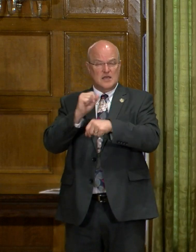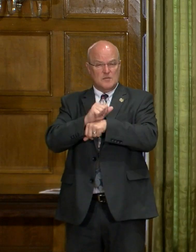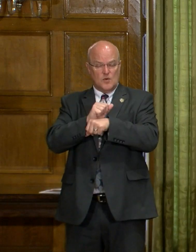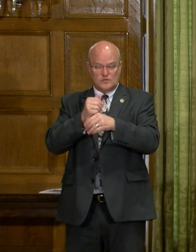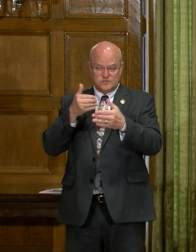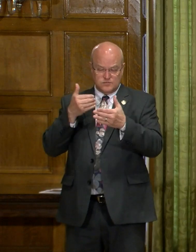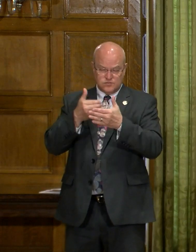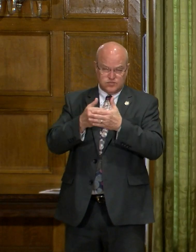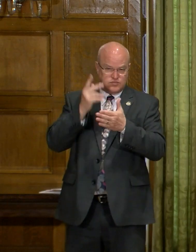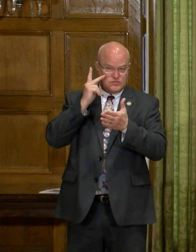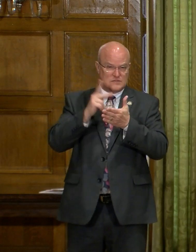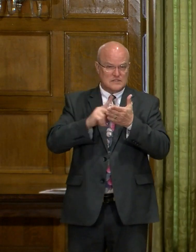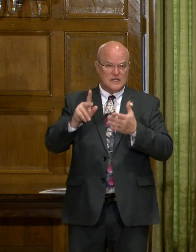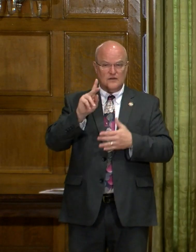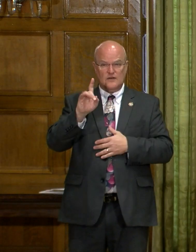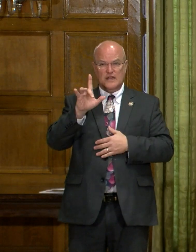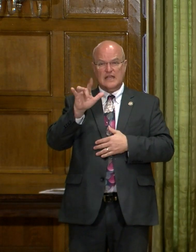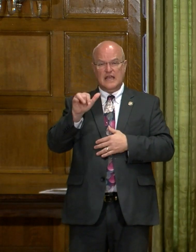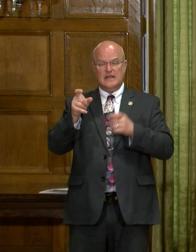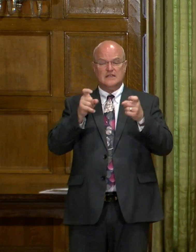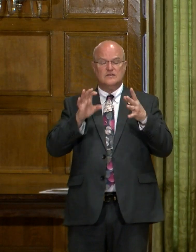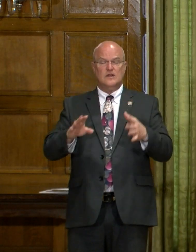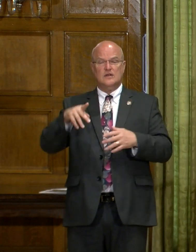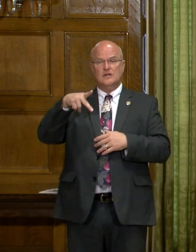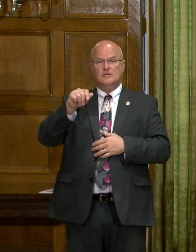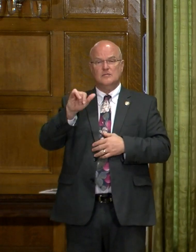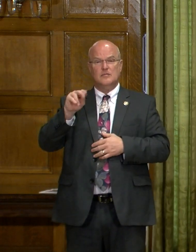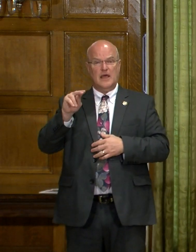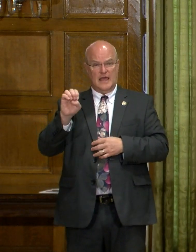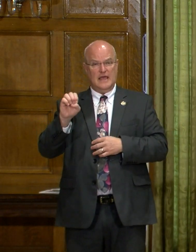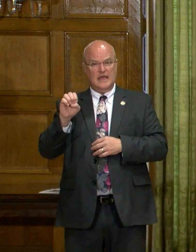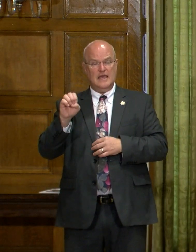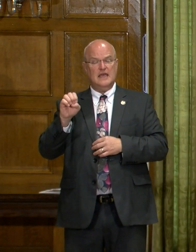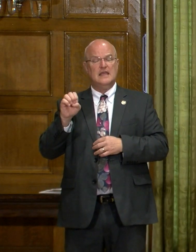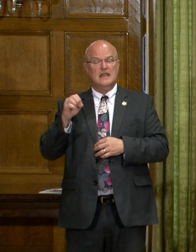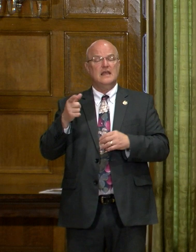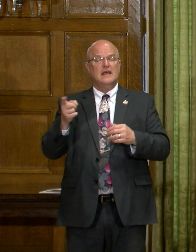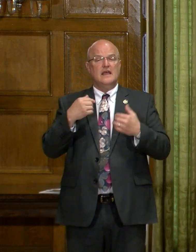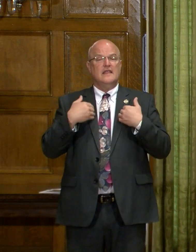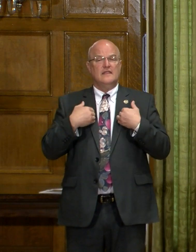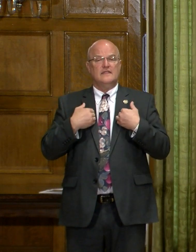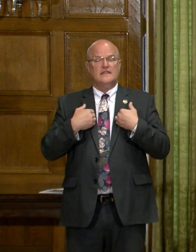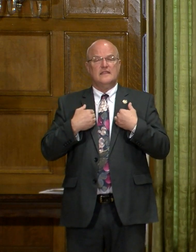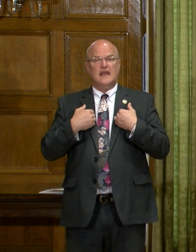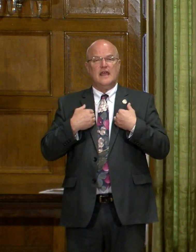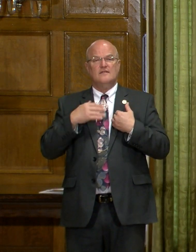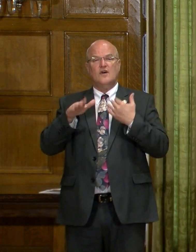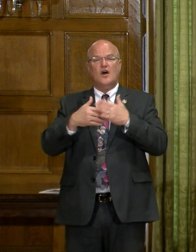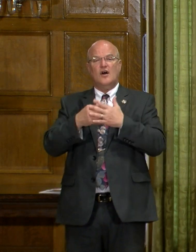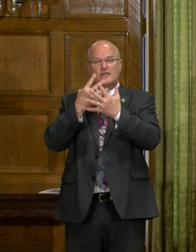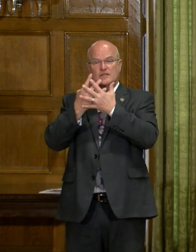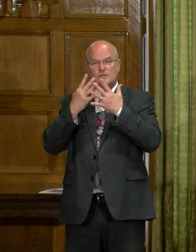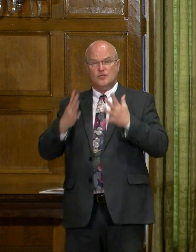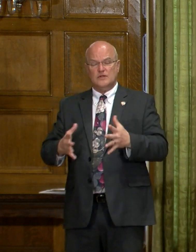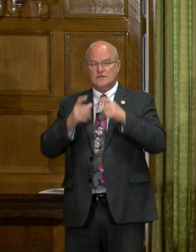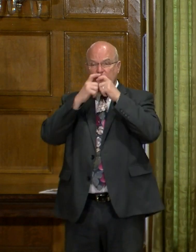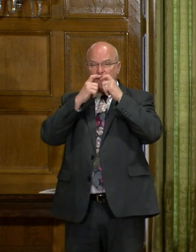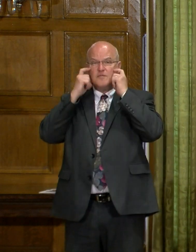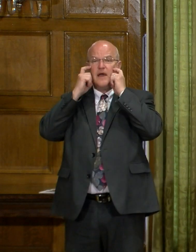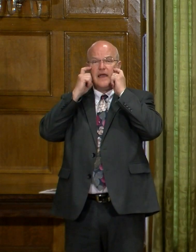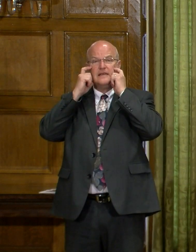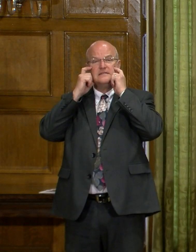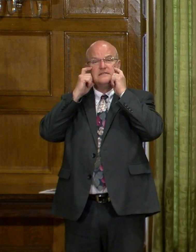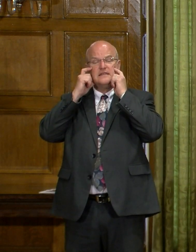with Secretary Kelly and Director Payne. They have, all the inmates have masks that